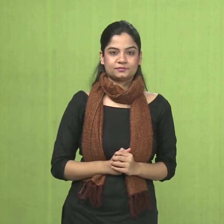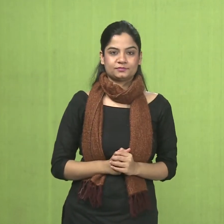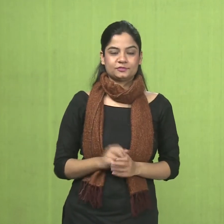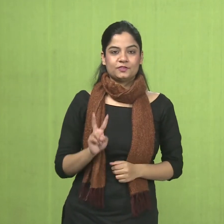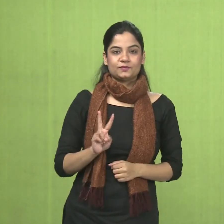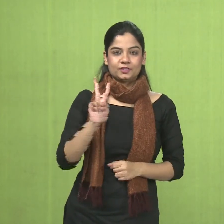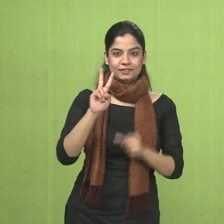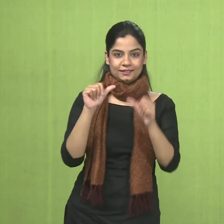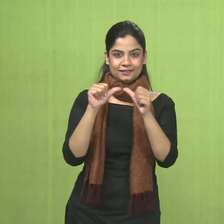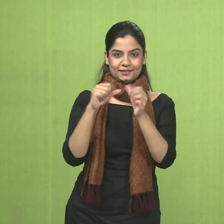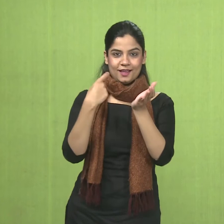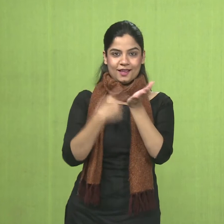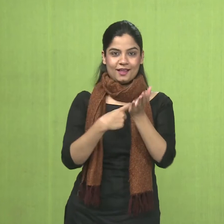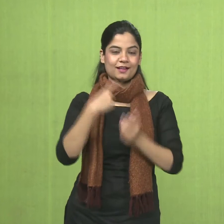Various, means of different kinds.